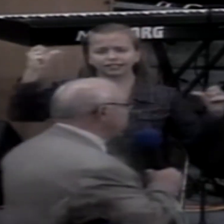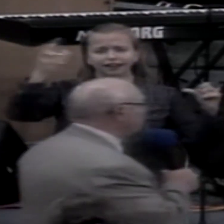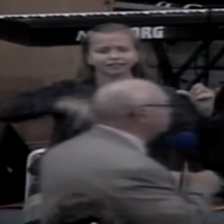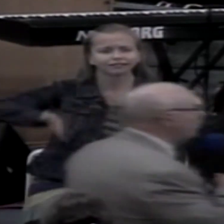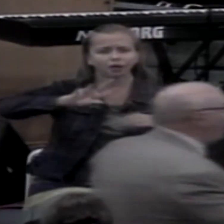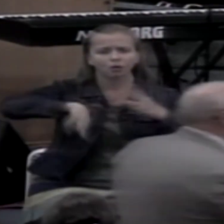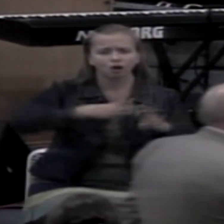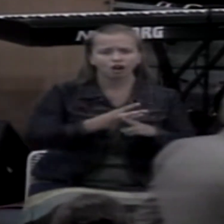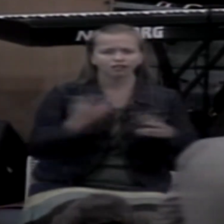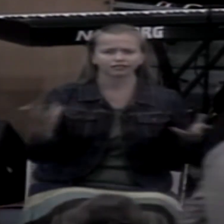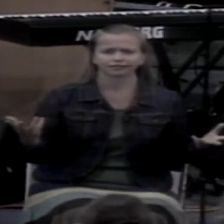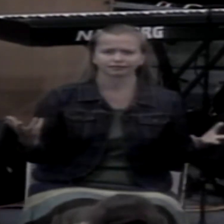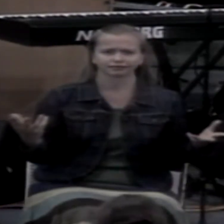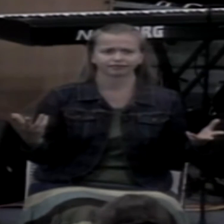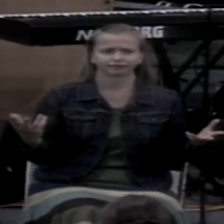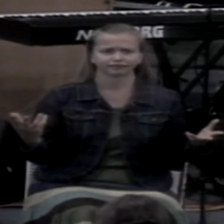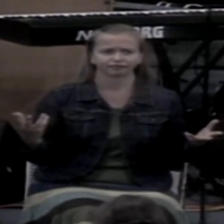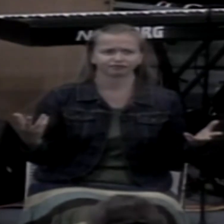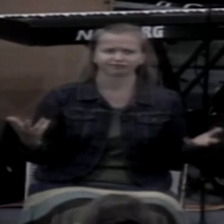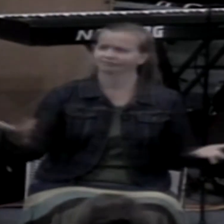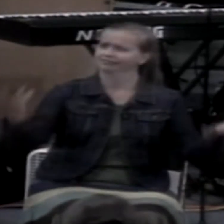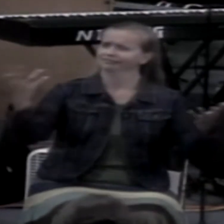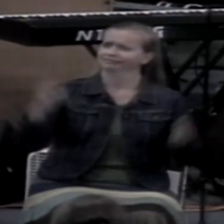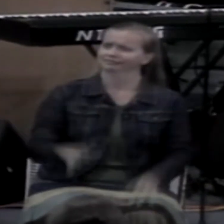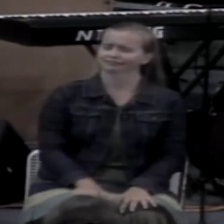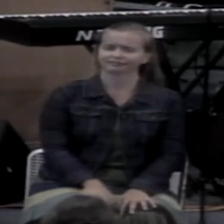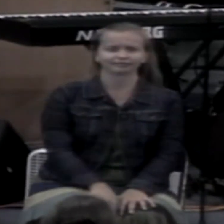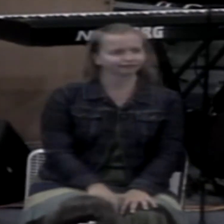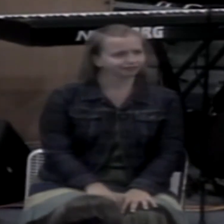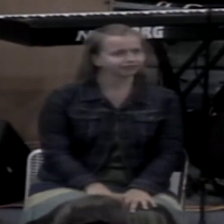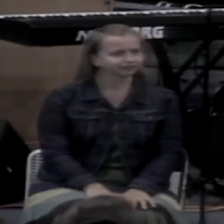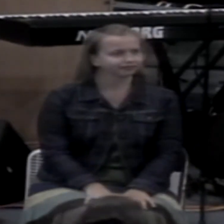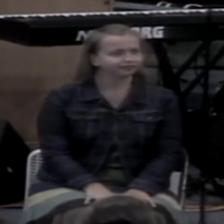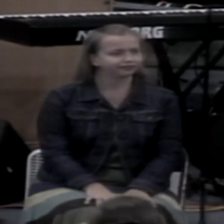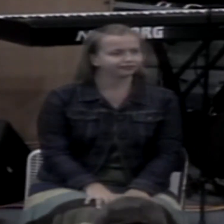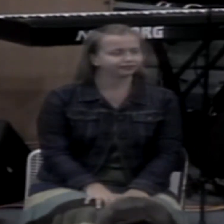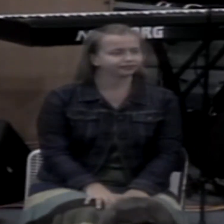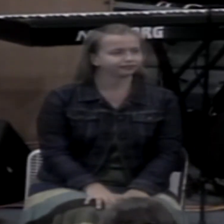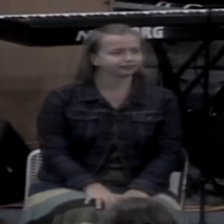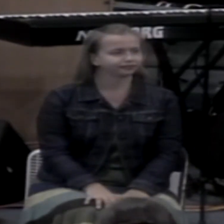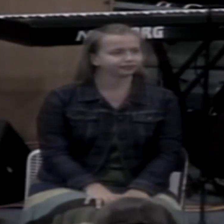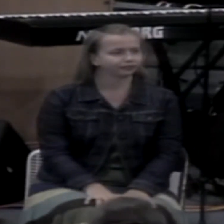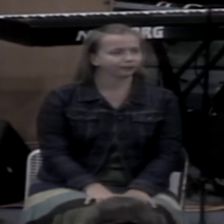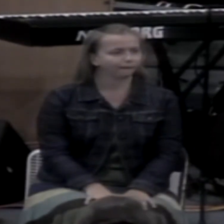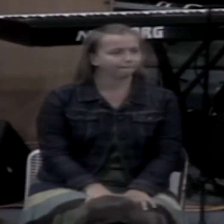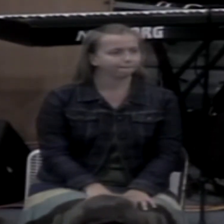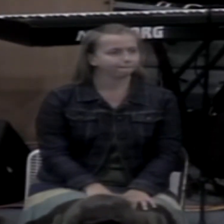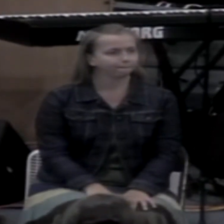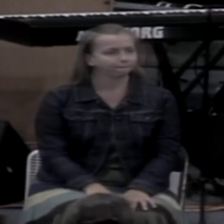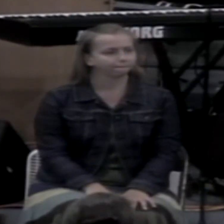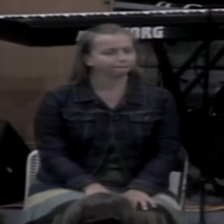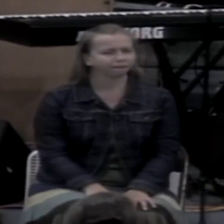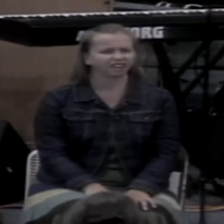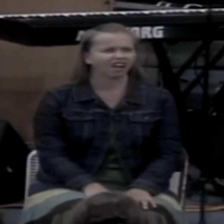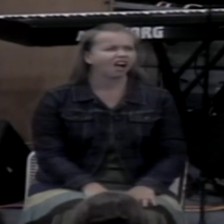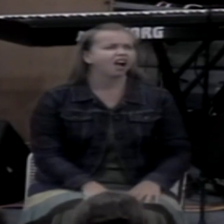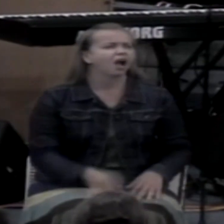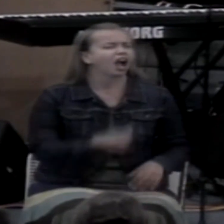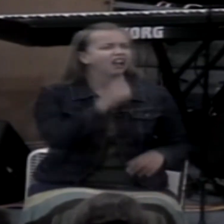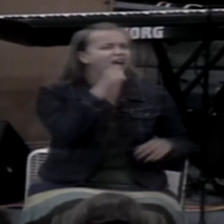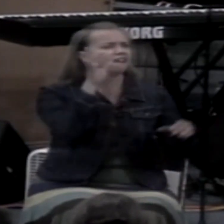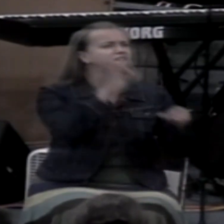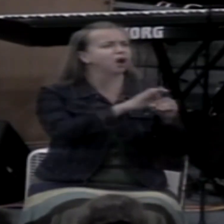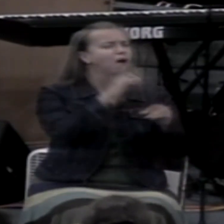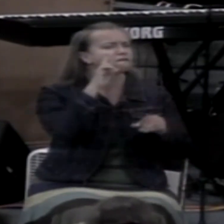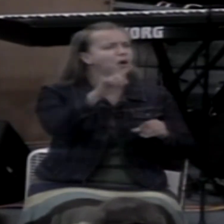the contention ceases, and we all get behind him with a good attitude. We march on. We're not going out to start our own organization.